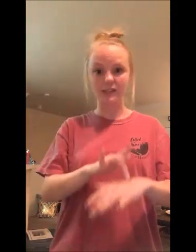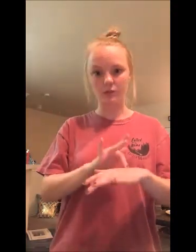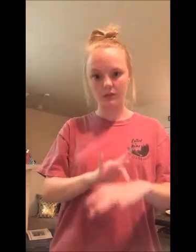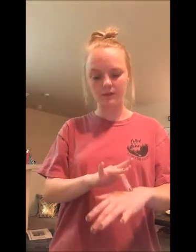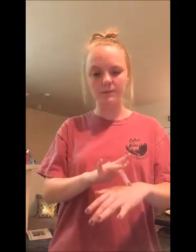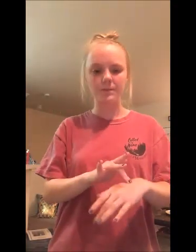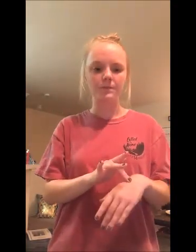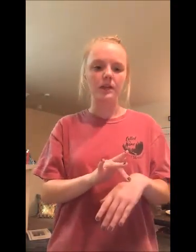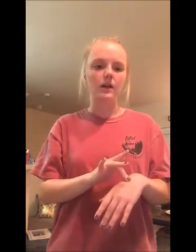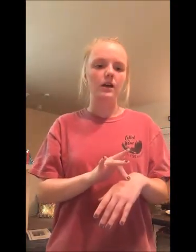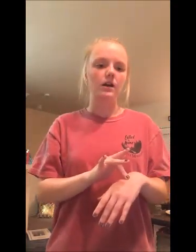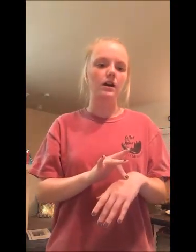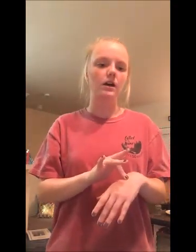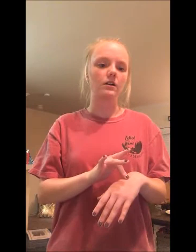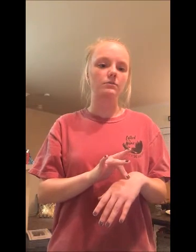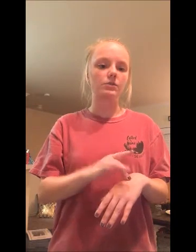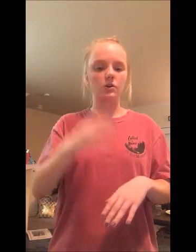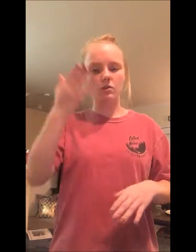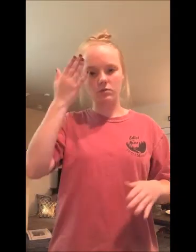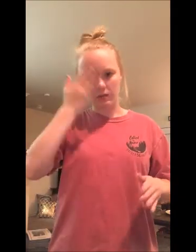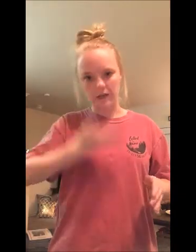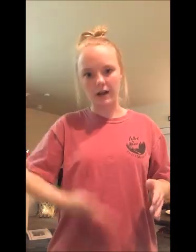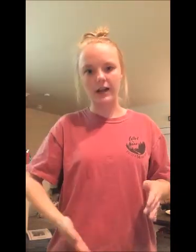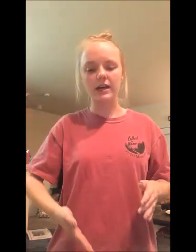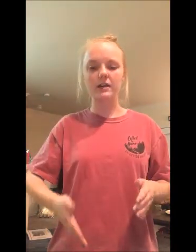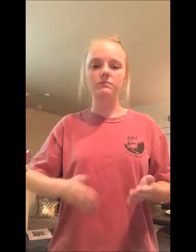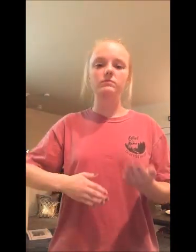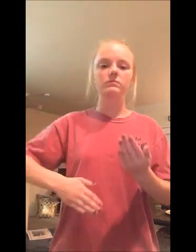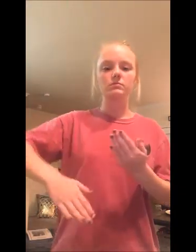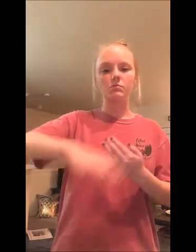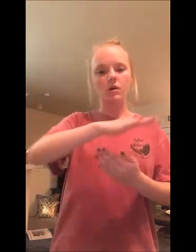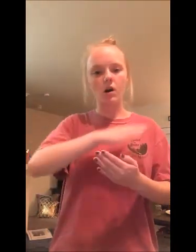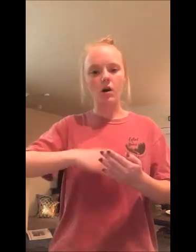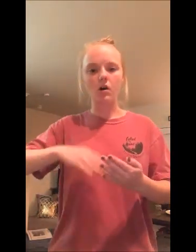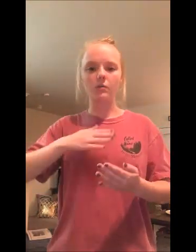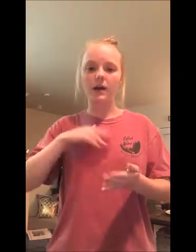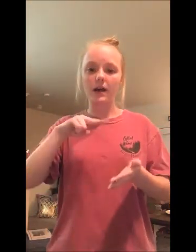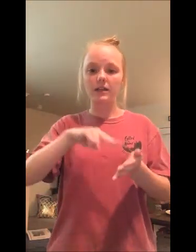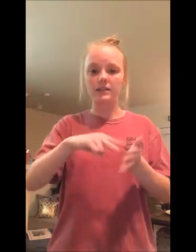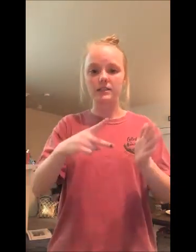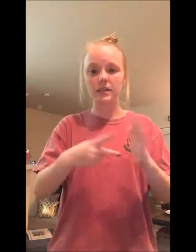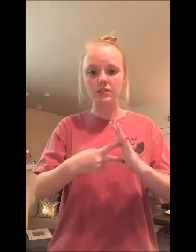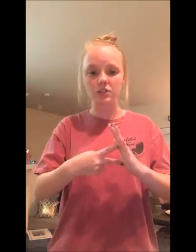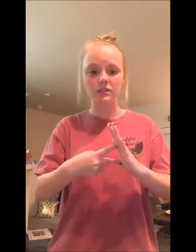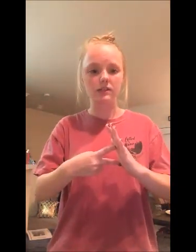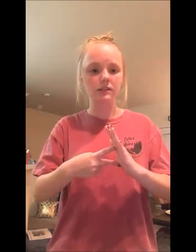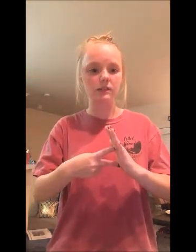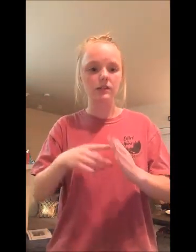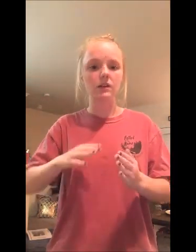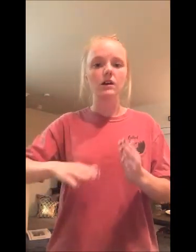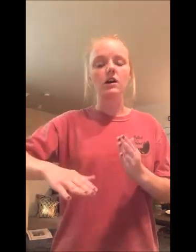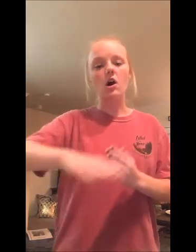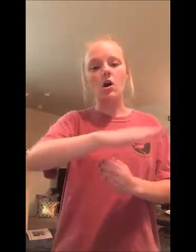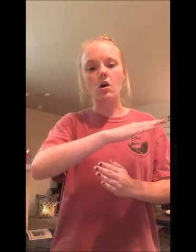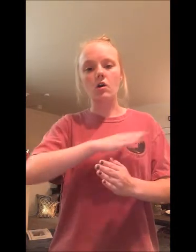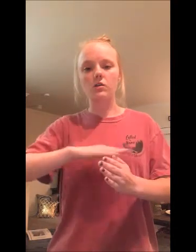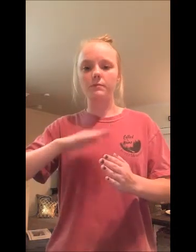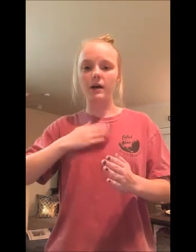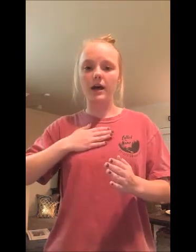with it. So here I am, all my intentions, all